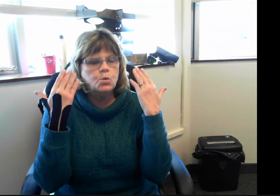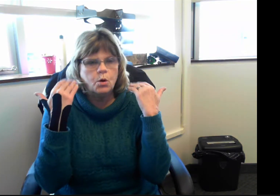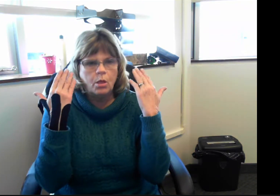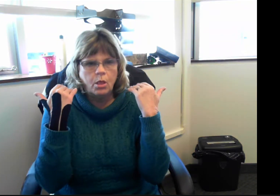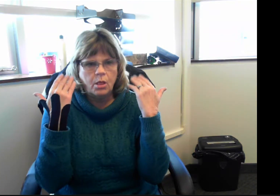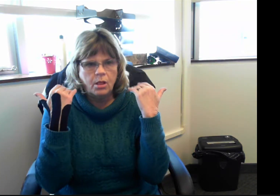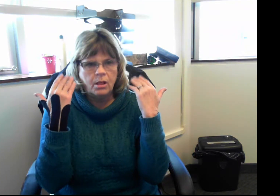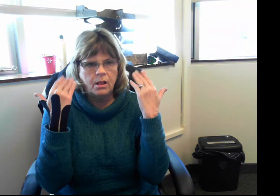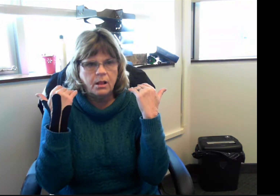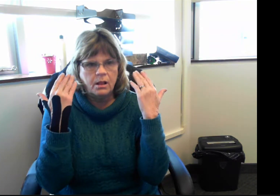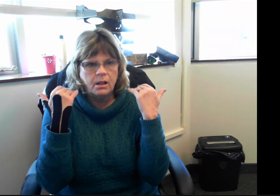cool.